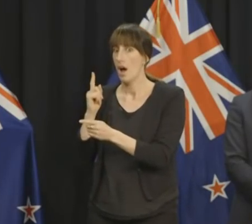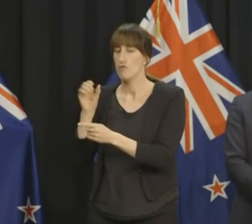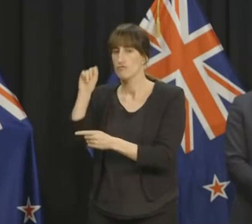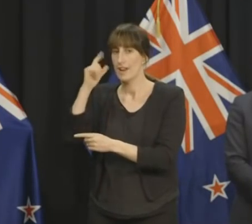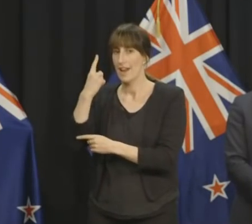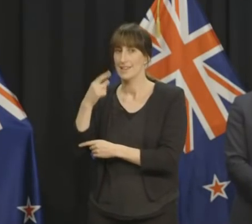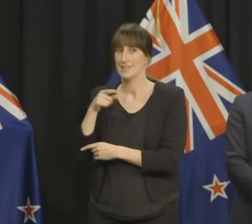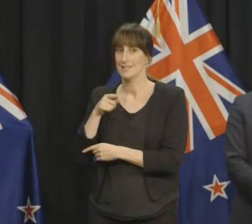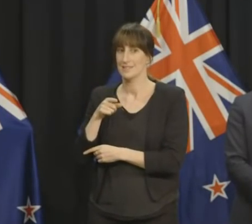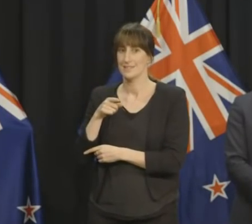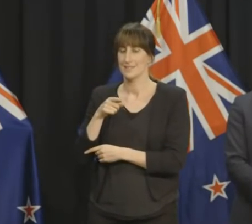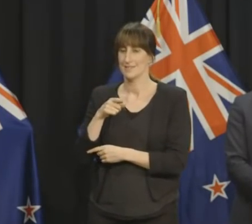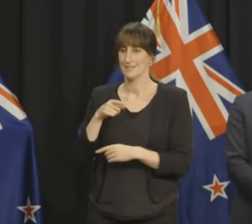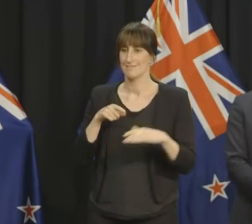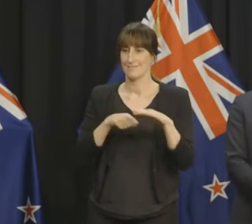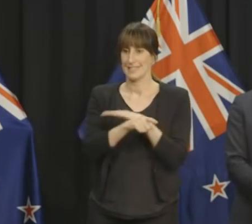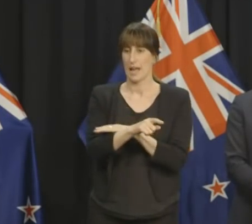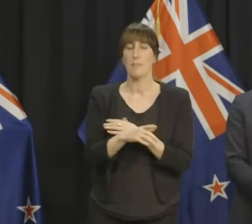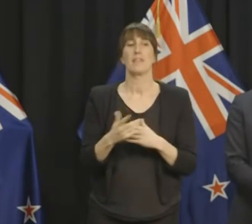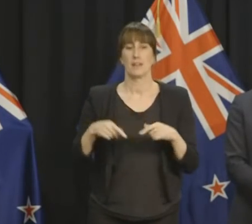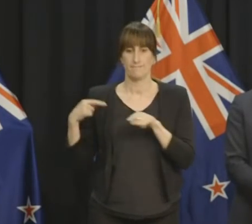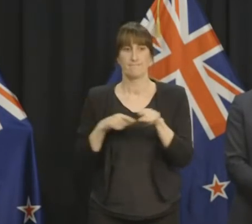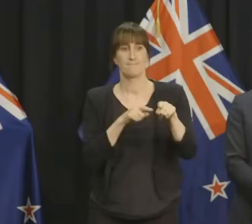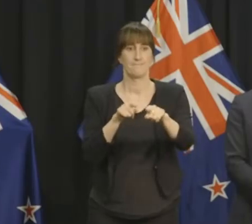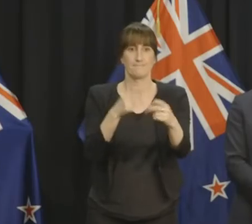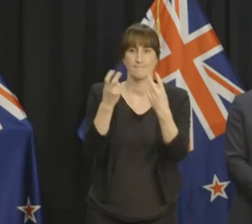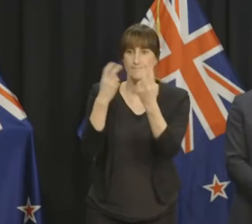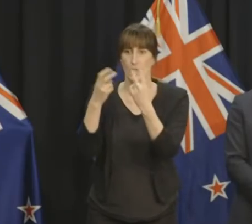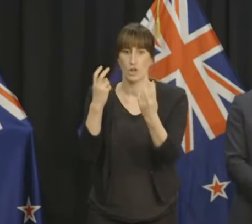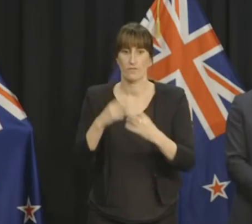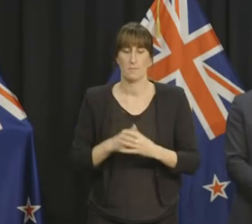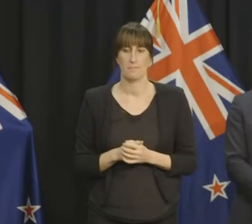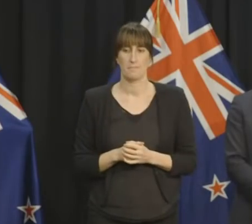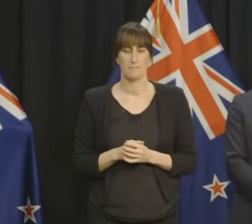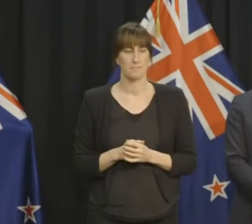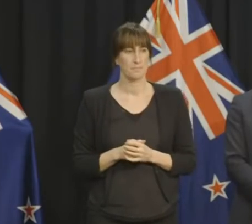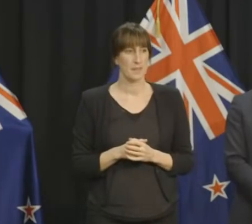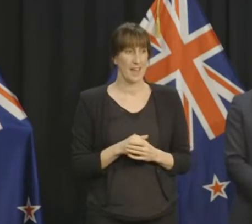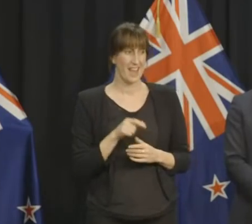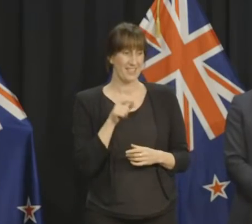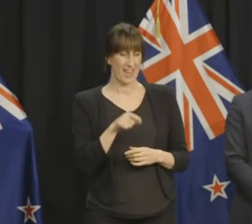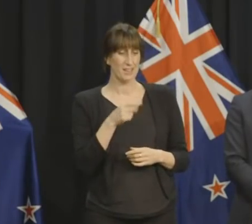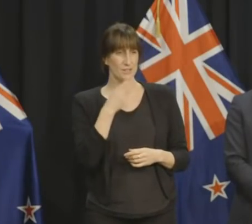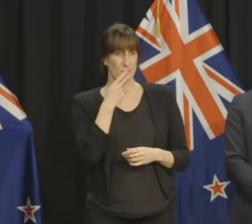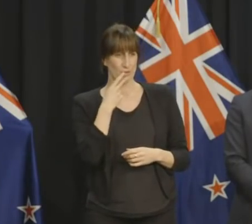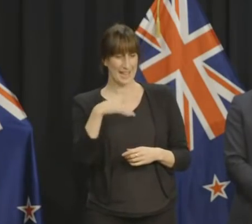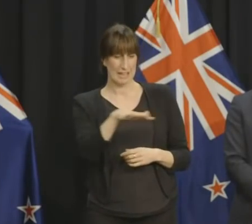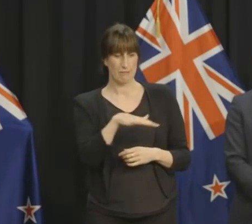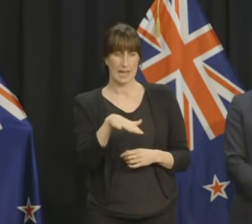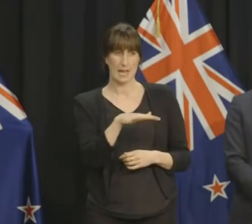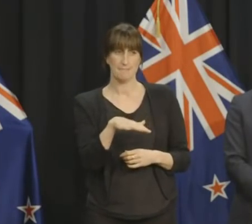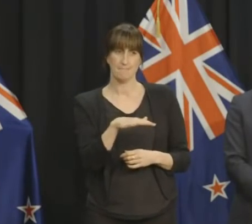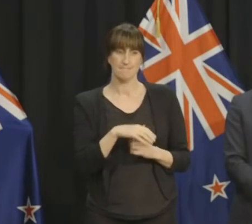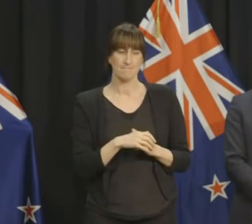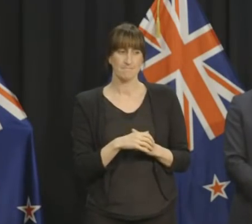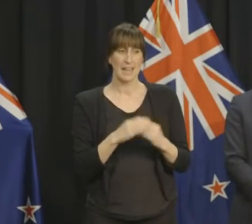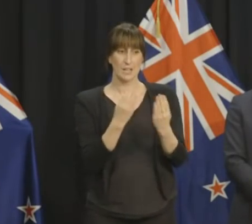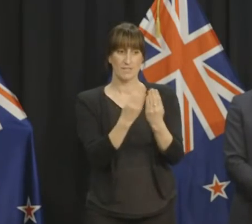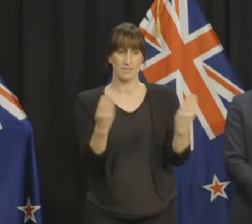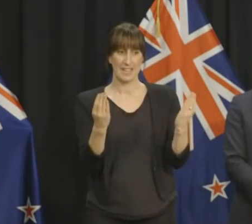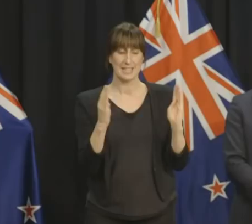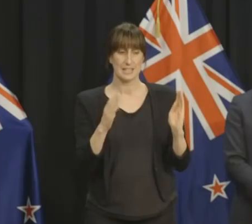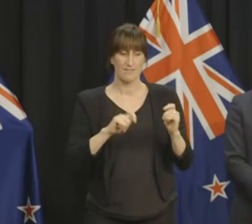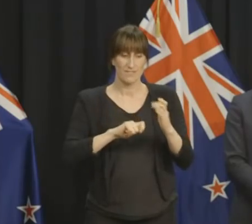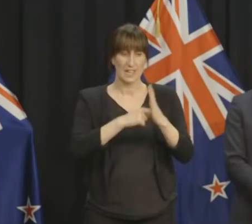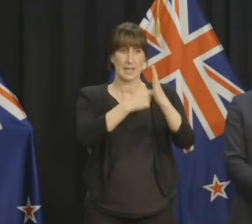about to locate that person. Site to let people into that smoking area while the fencing was being